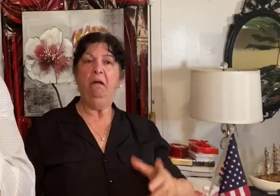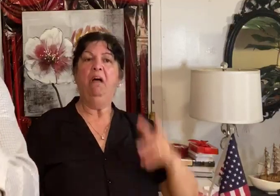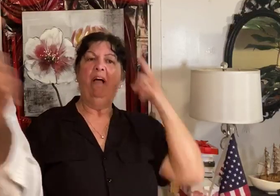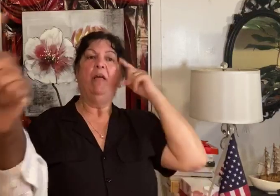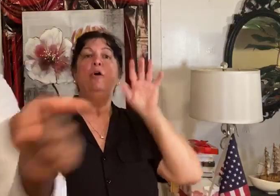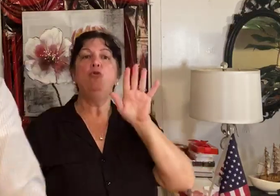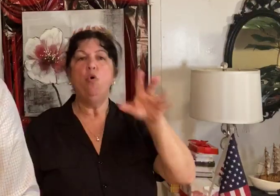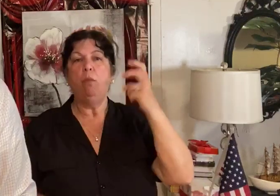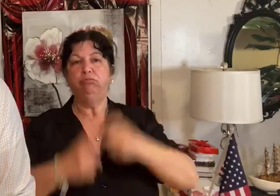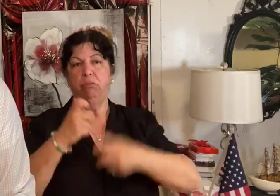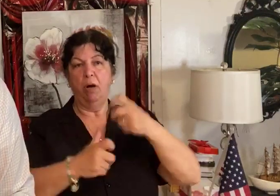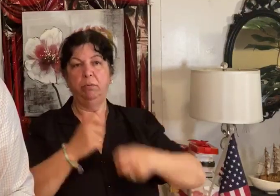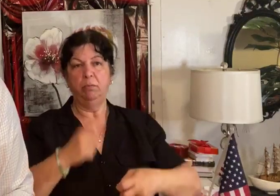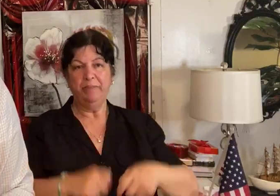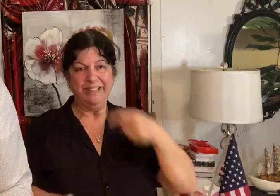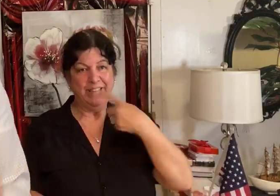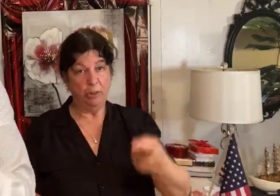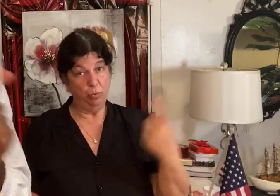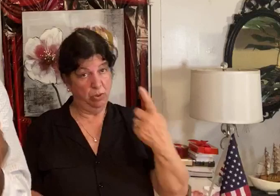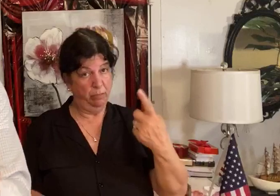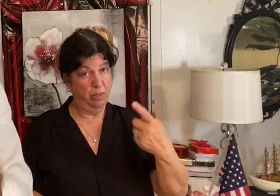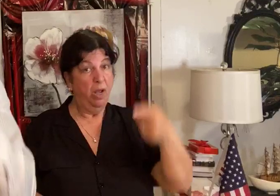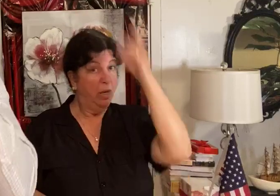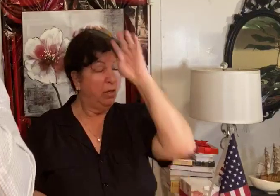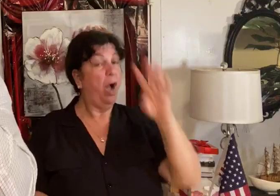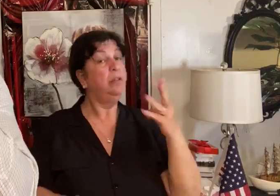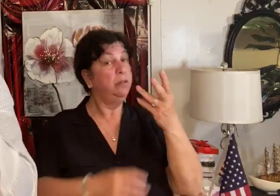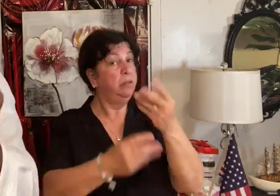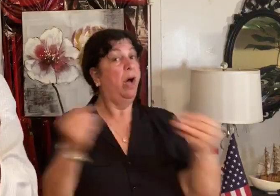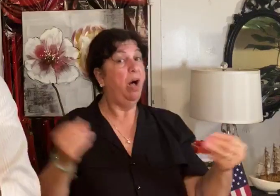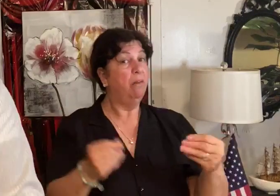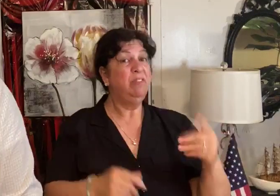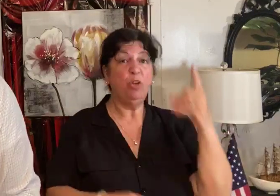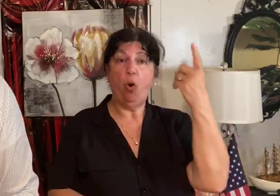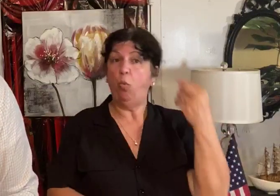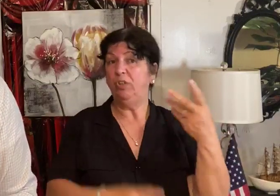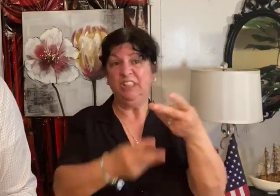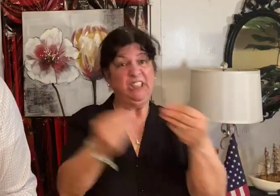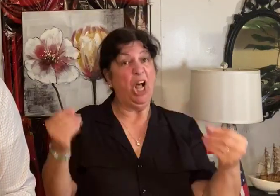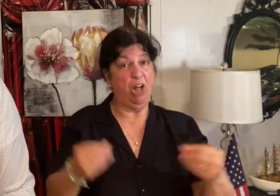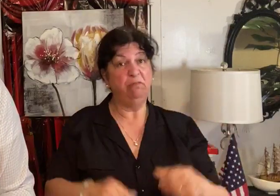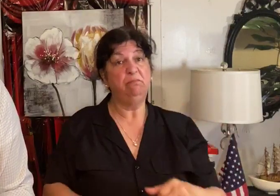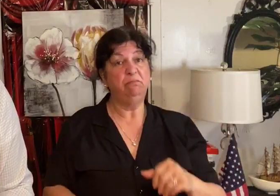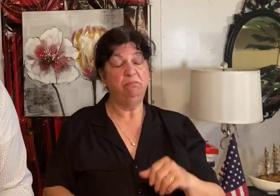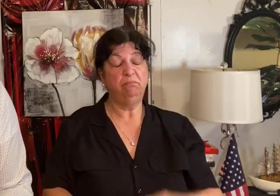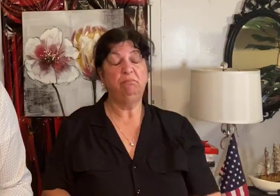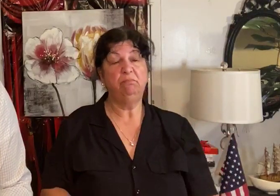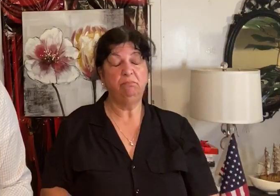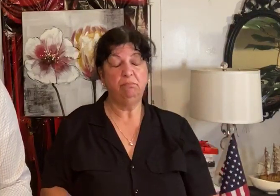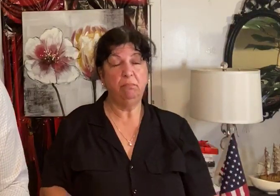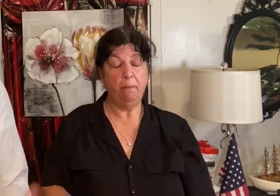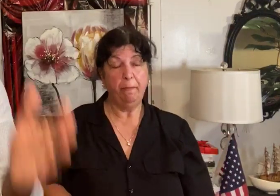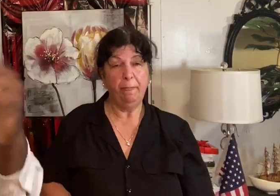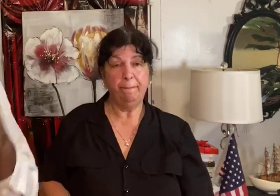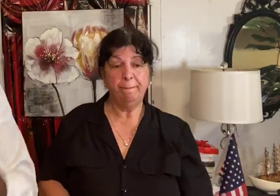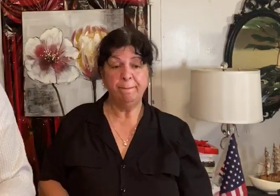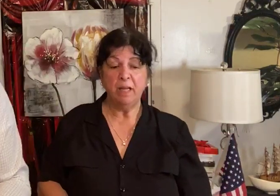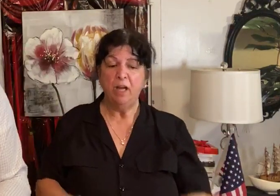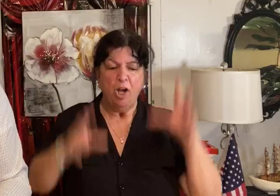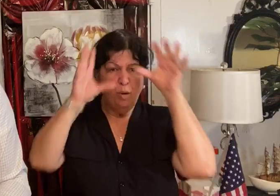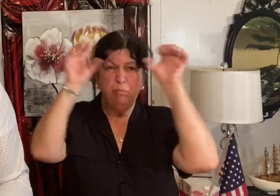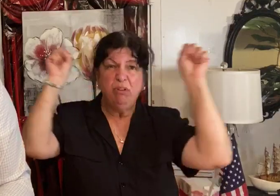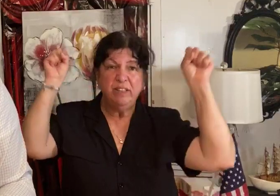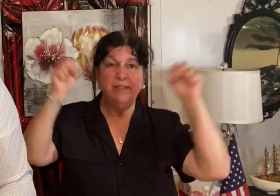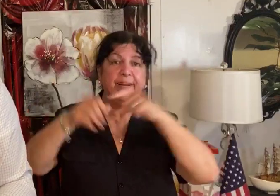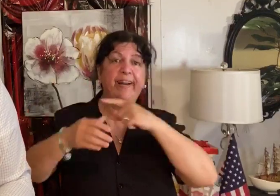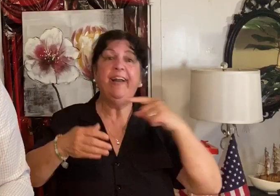something. God is our only solution. Not part of the problem. Our only solution. The president, the